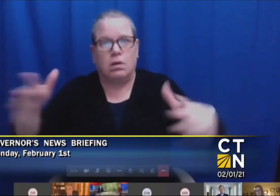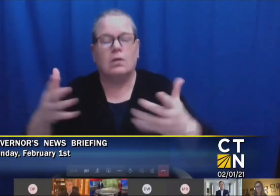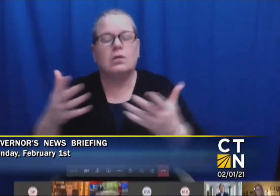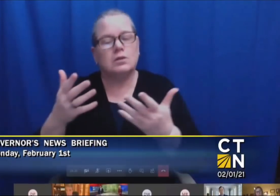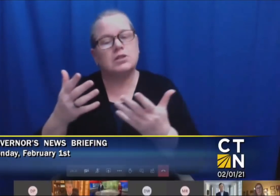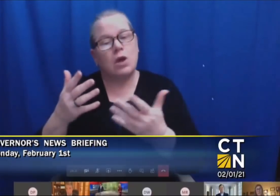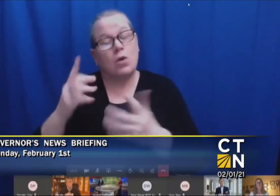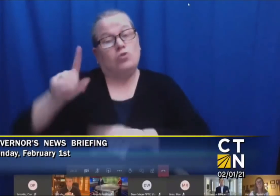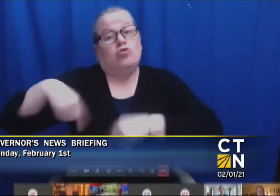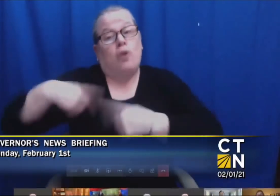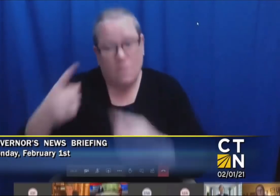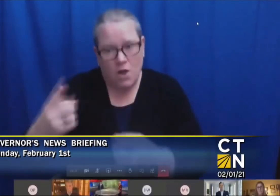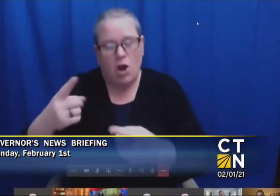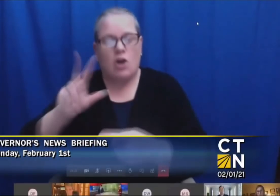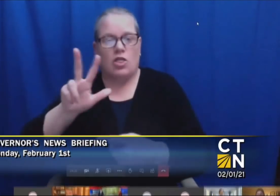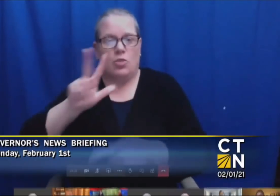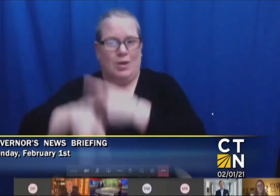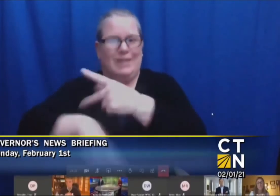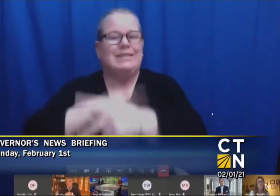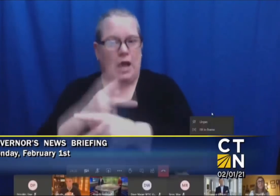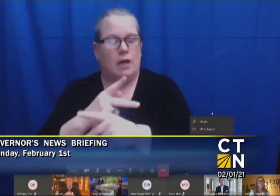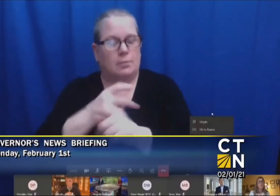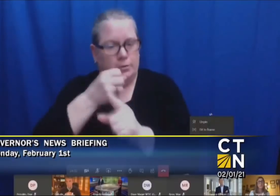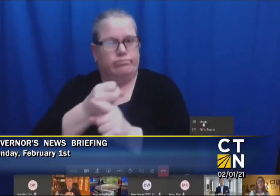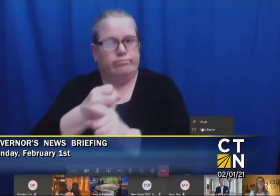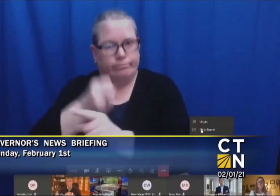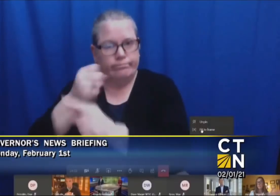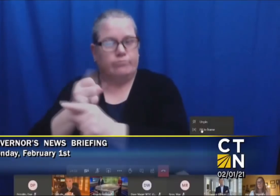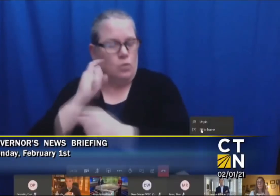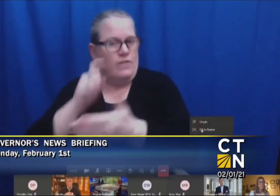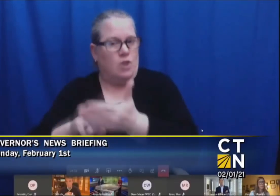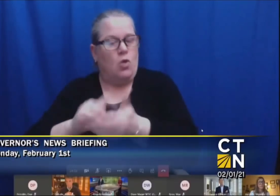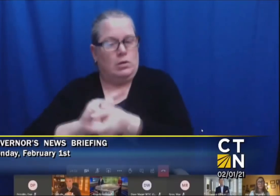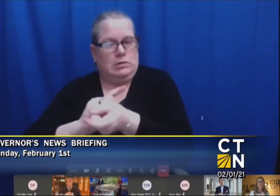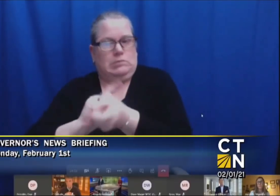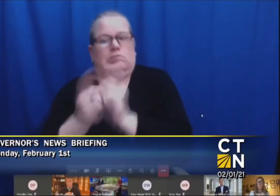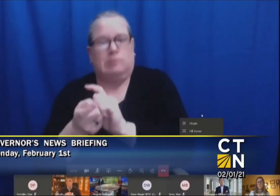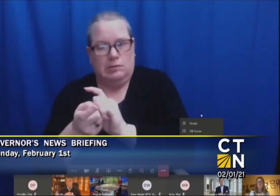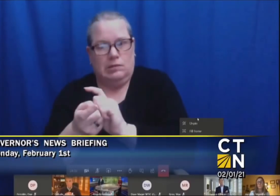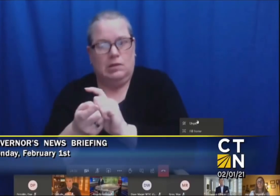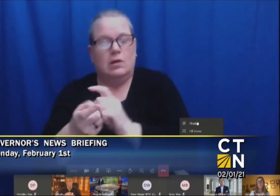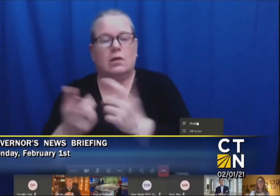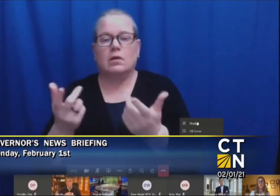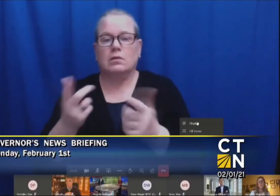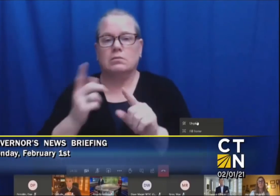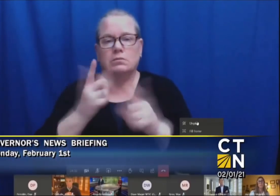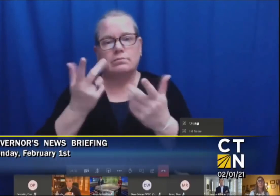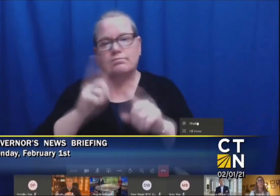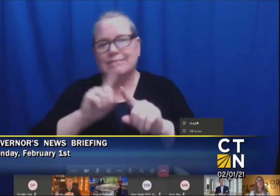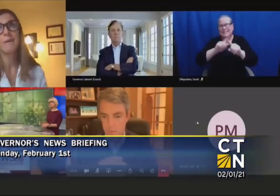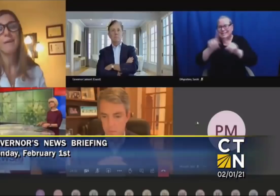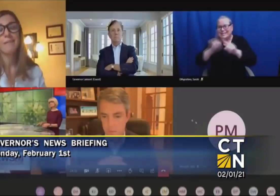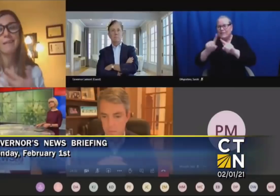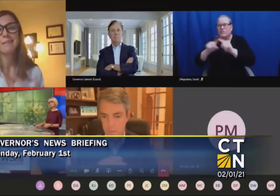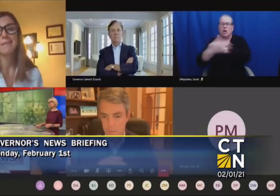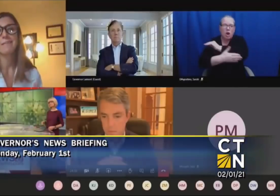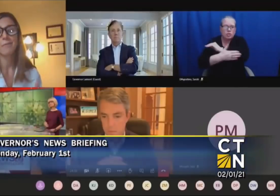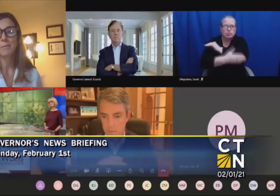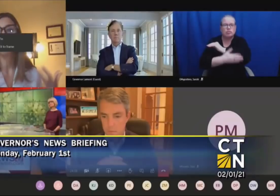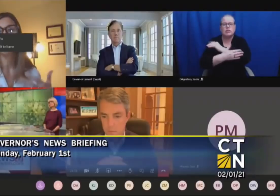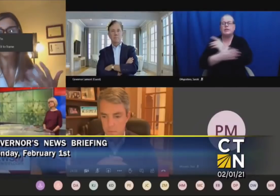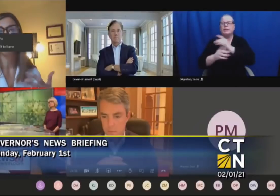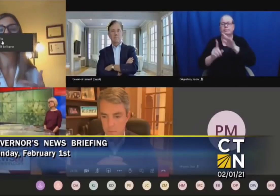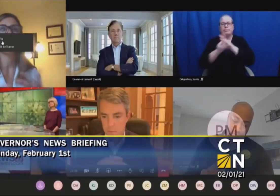3 variants that have been identified. They've been identified in different countries, but that